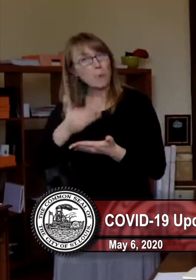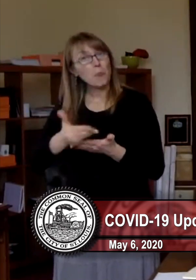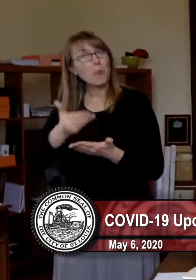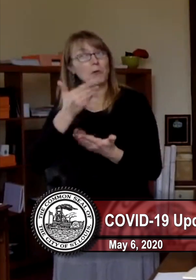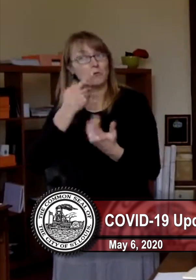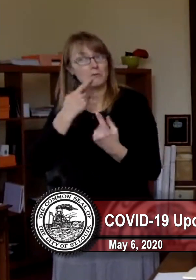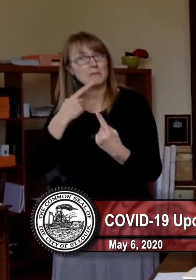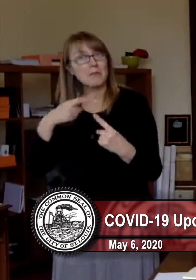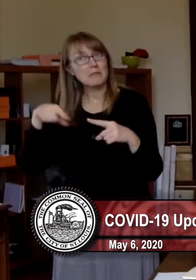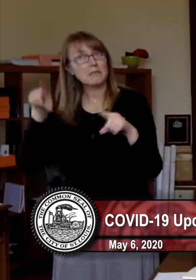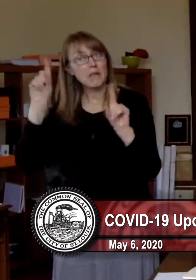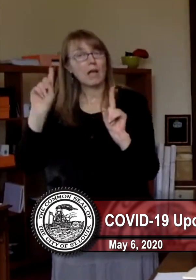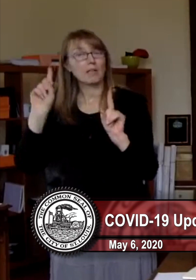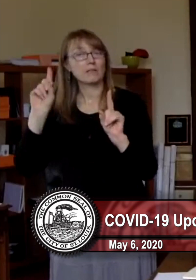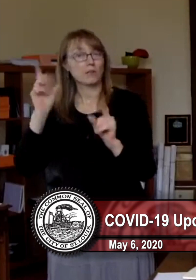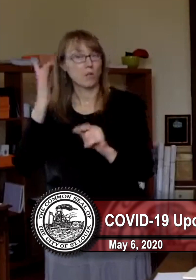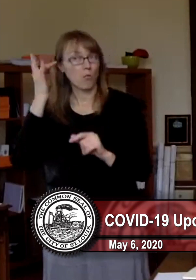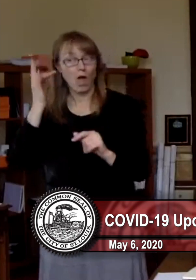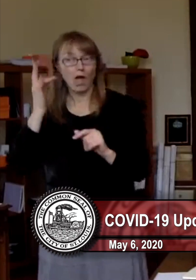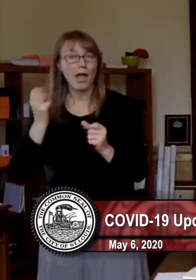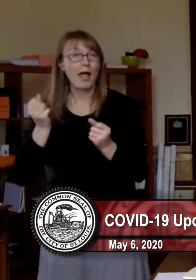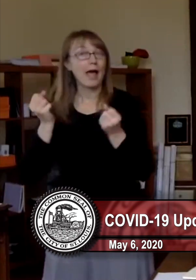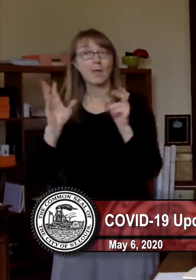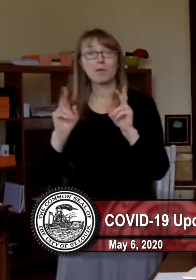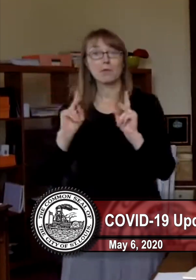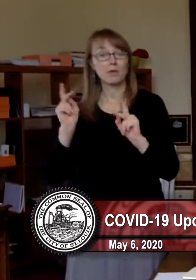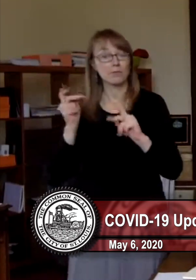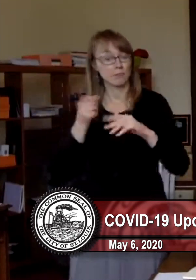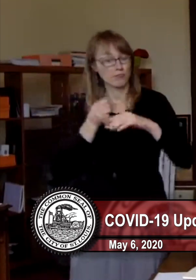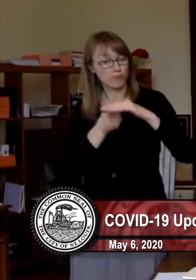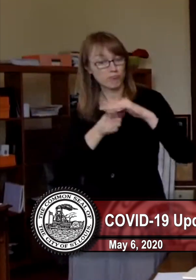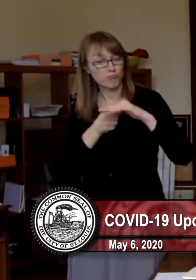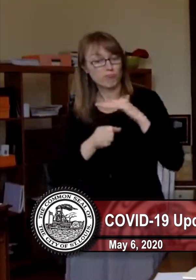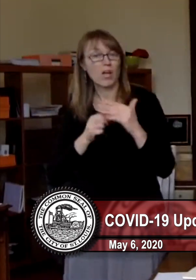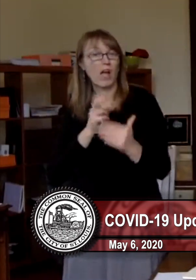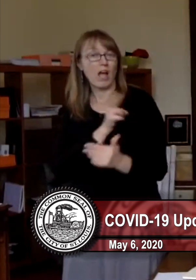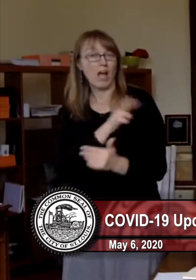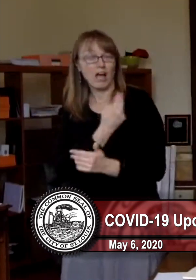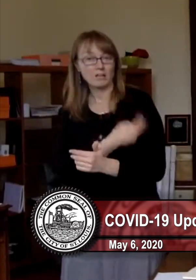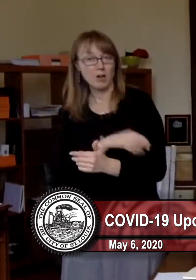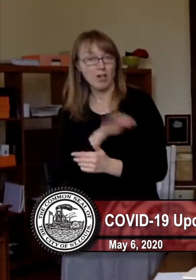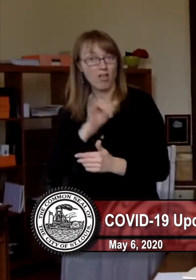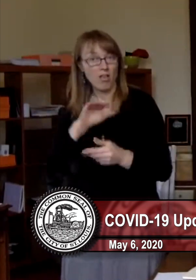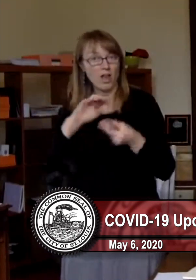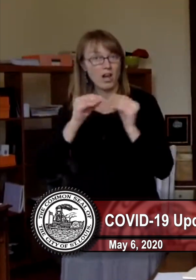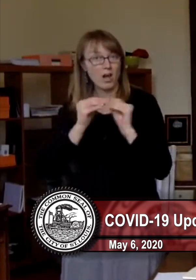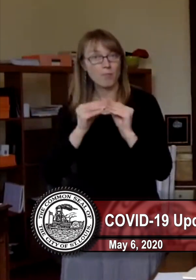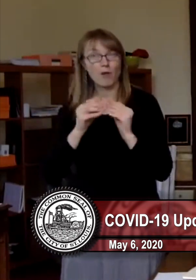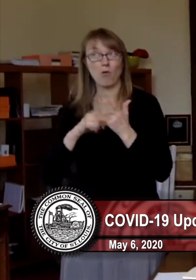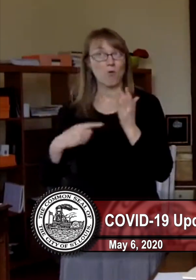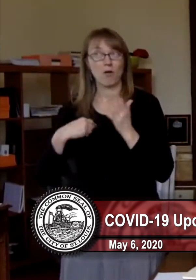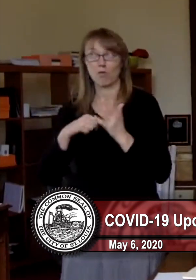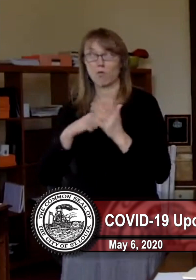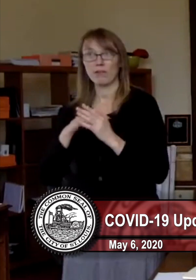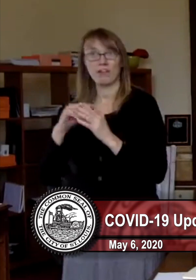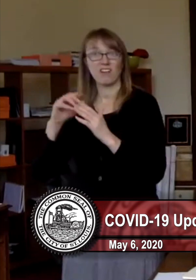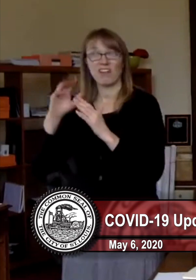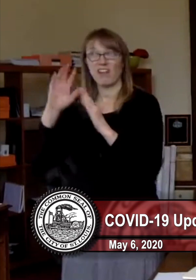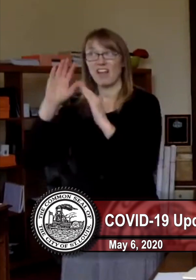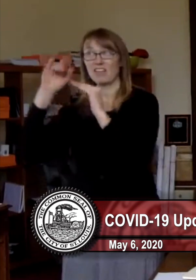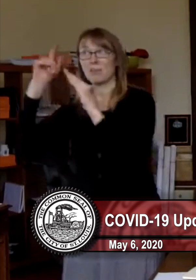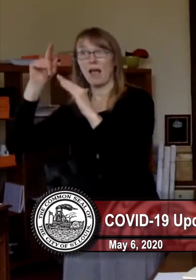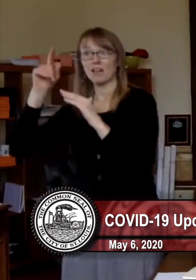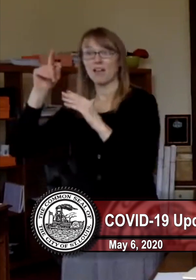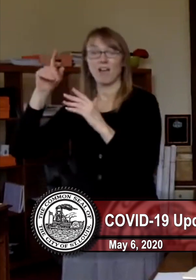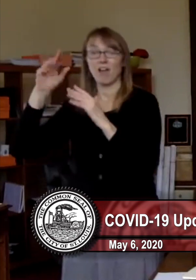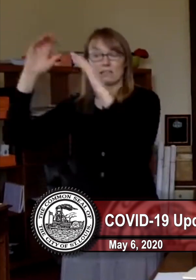fact, our number of cases have been significantly less than what we thought they would be. And that's a credit to all of you